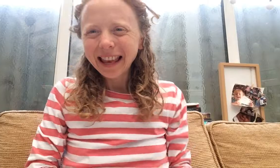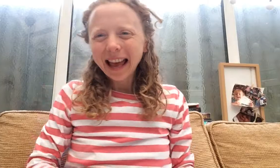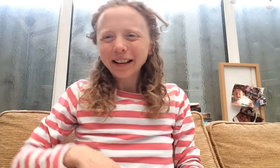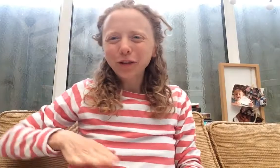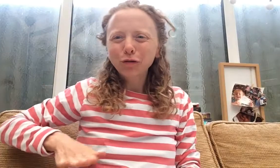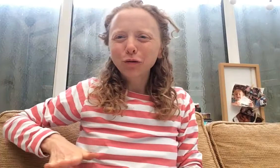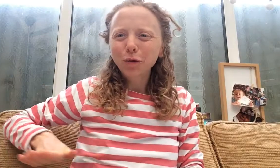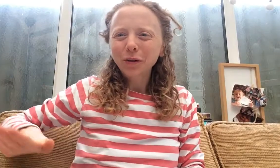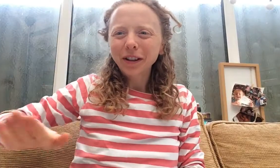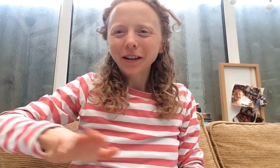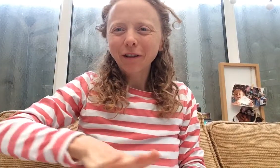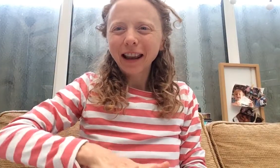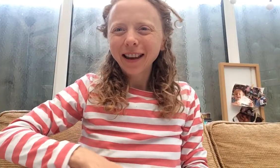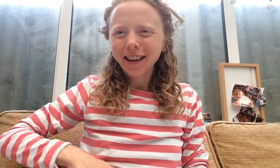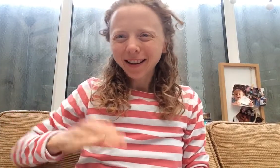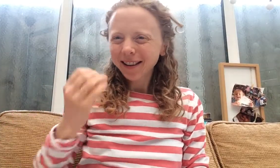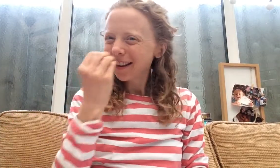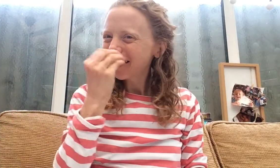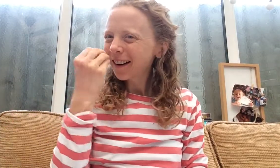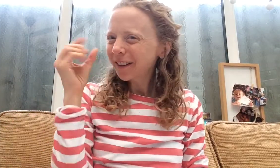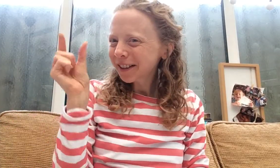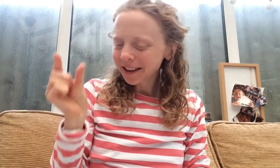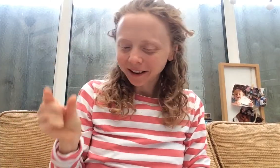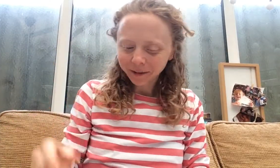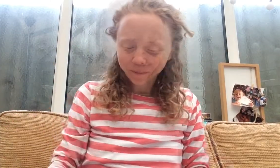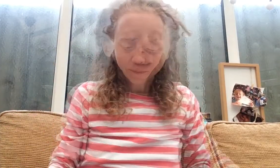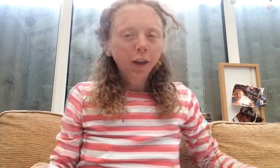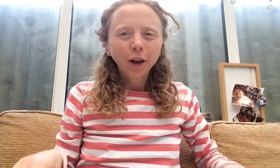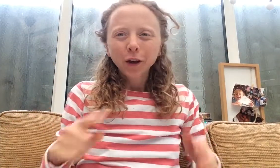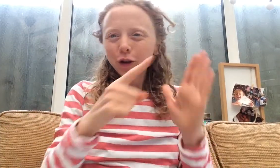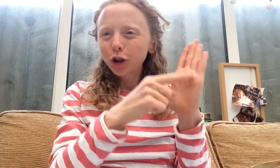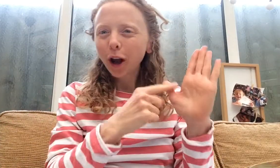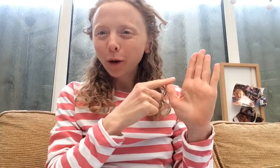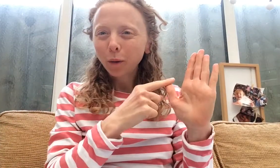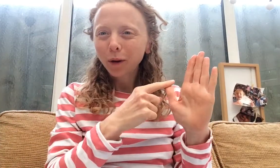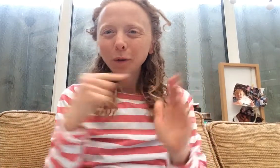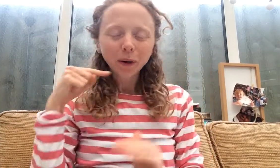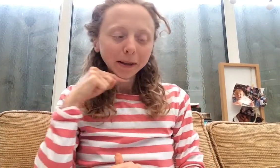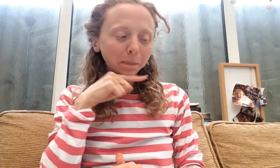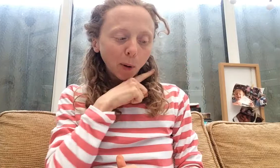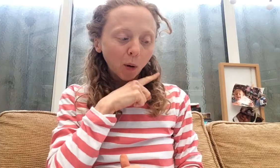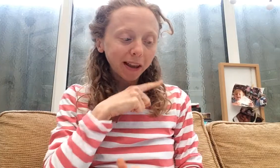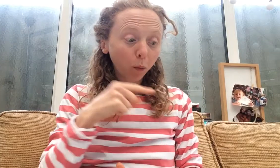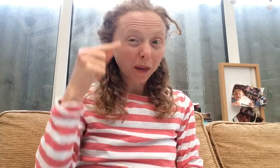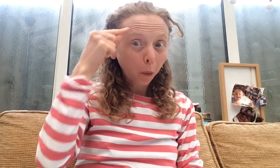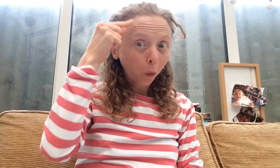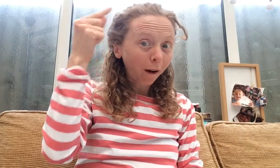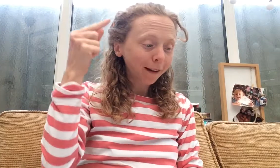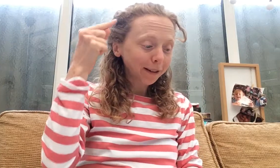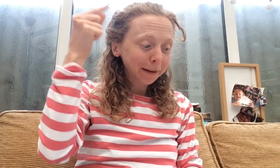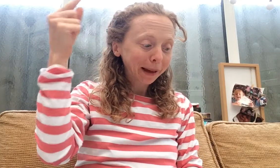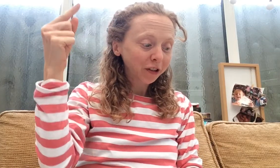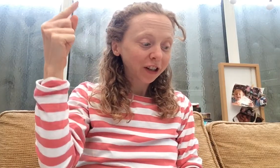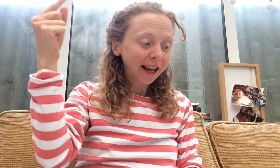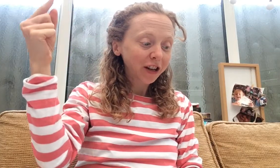The extraordinary gardener. Joe was a boy with a wild